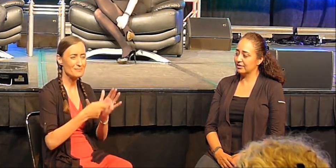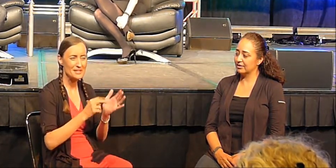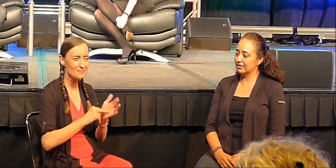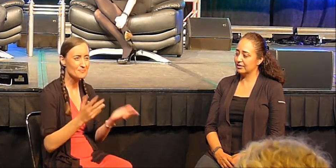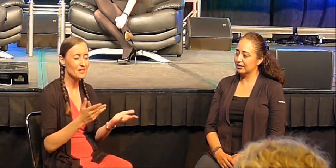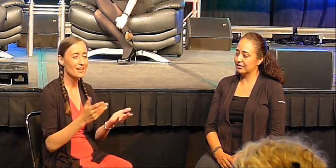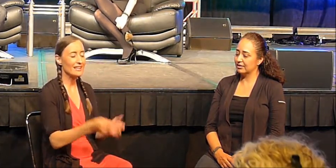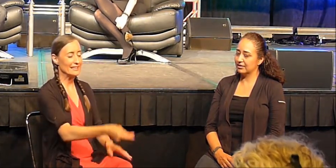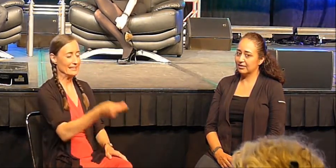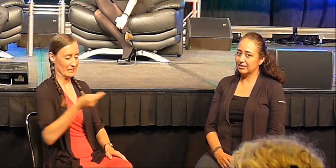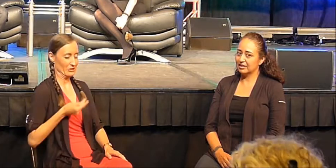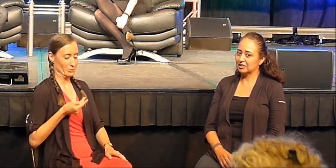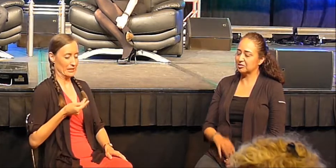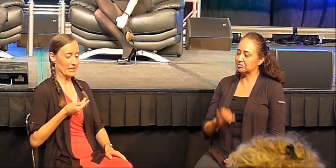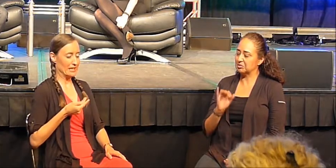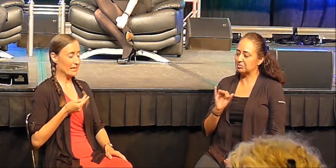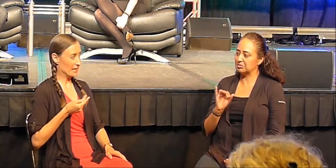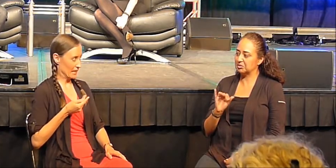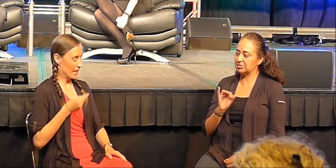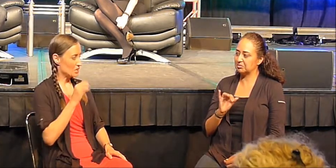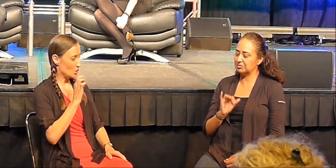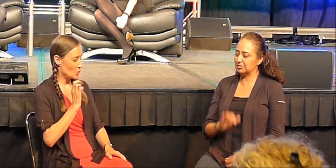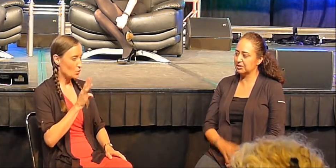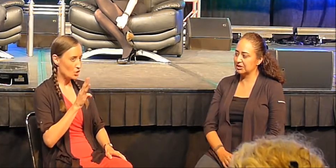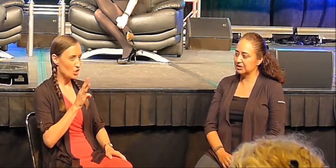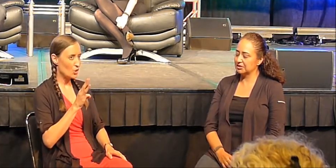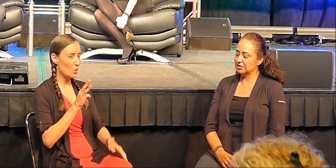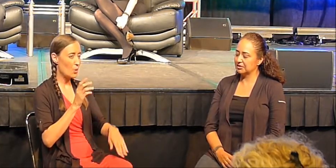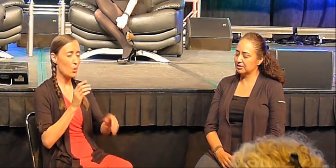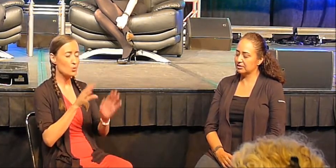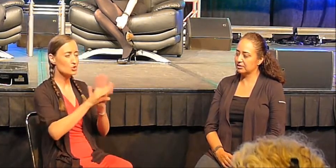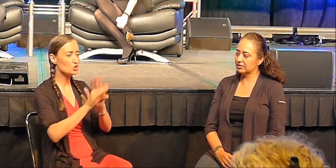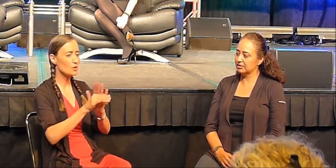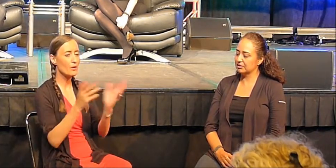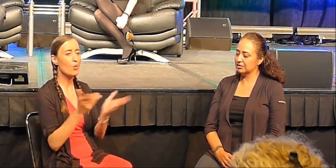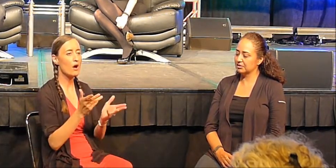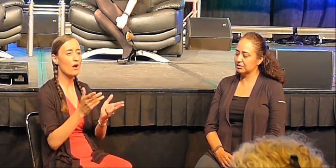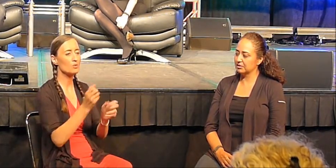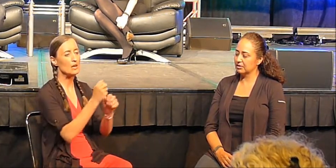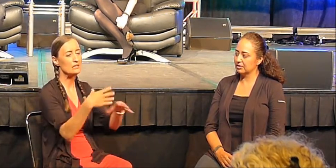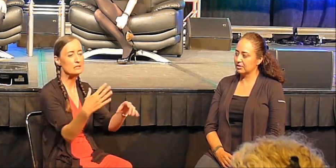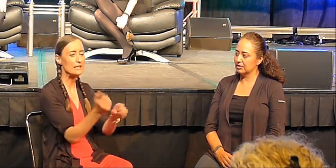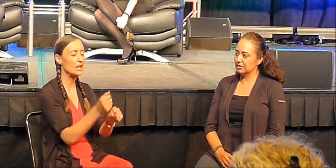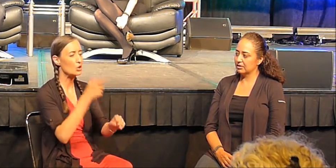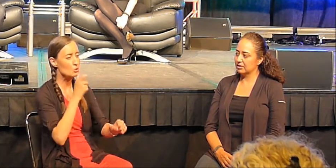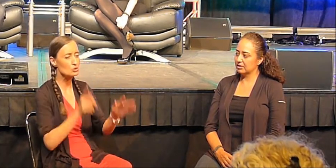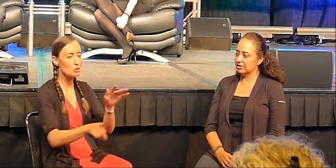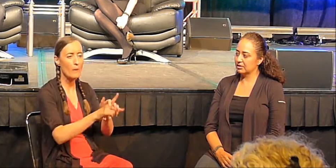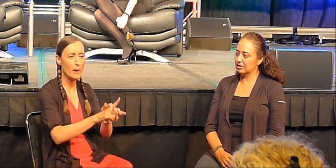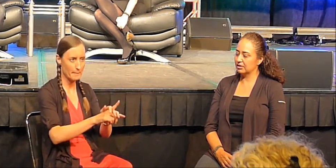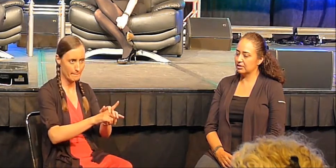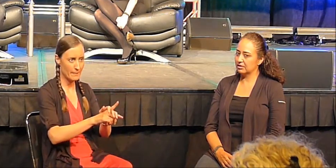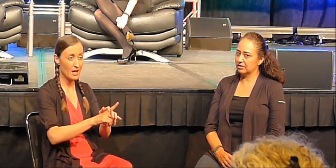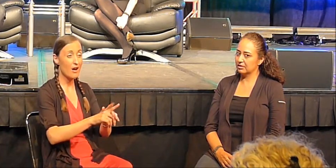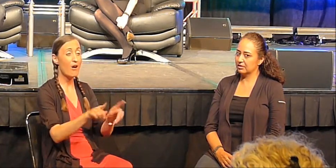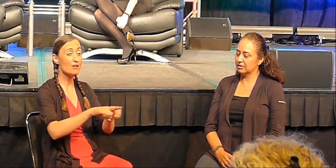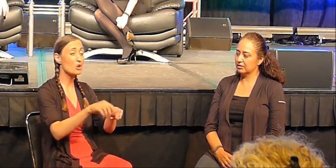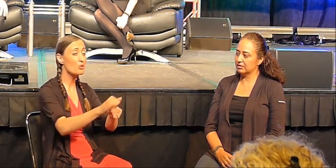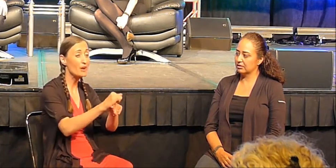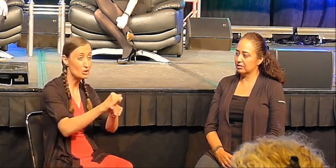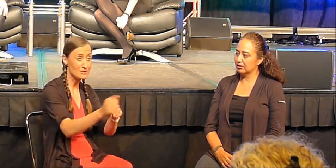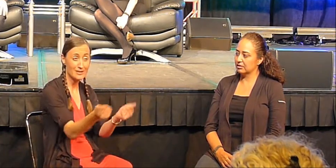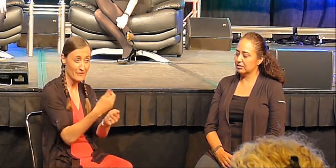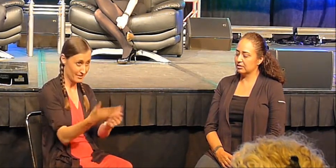that tells you what you're shooting that day, what your call time is, and where the location is, and so on, including all the rehearsals and